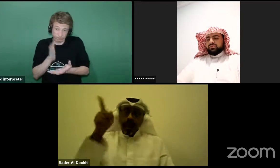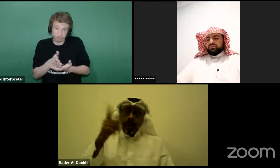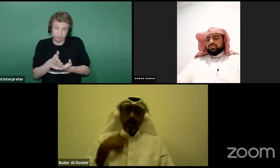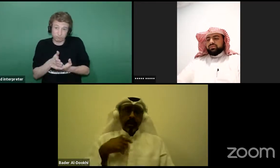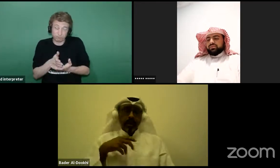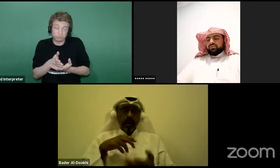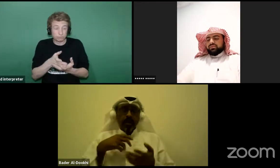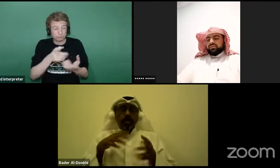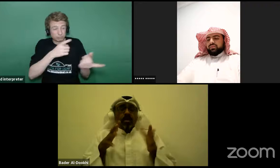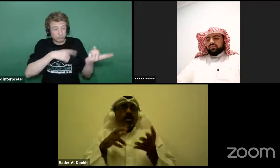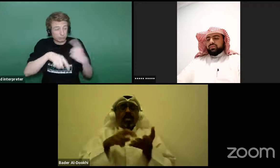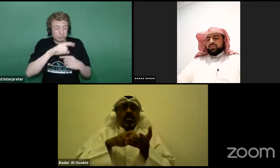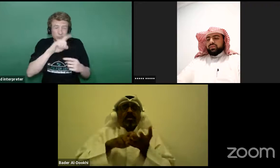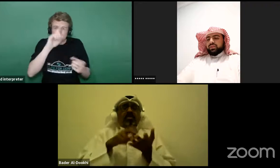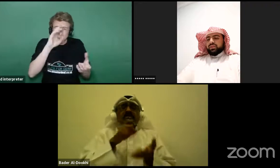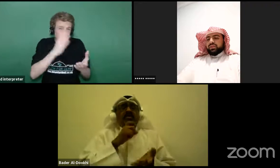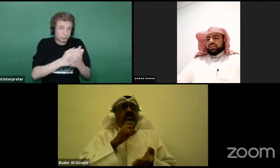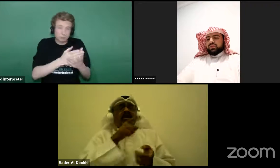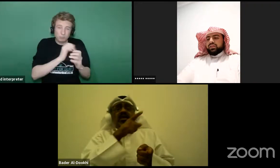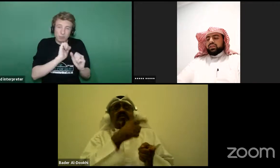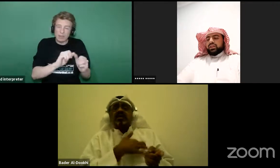deceitful plots of the disbelievers.